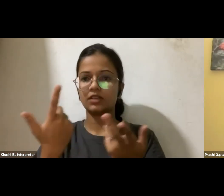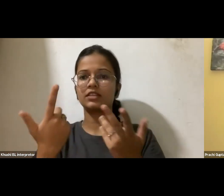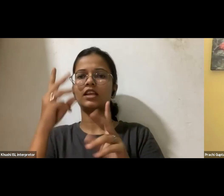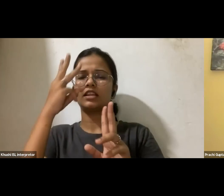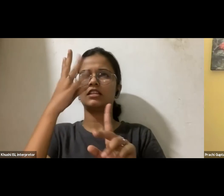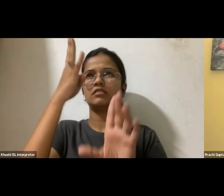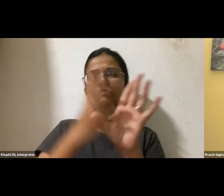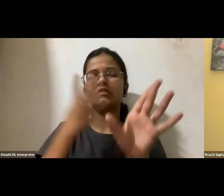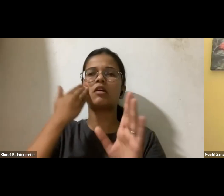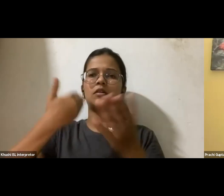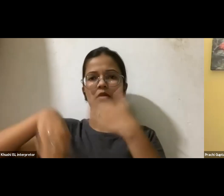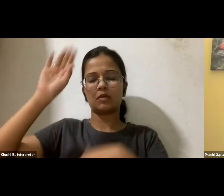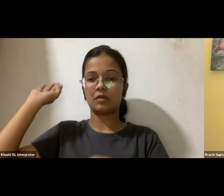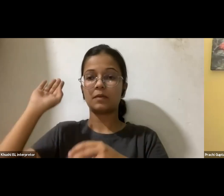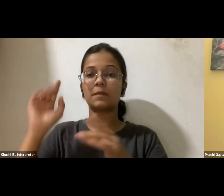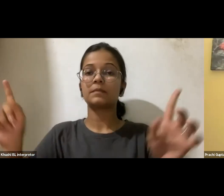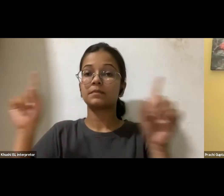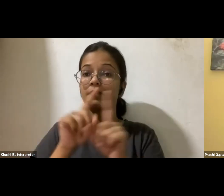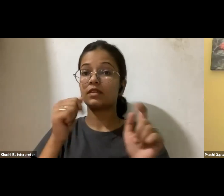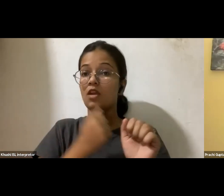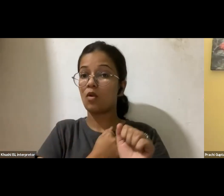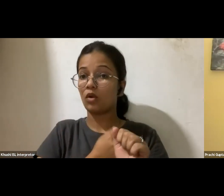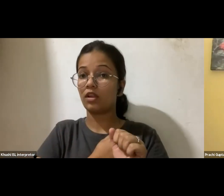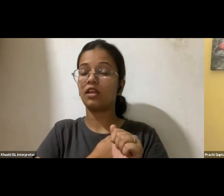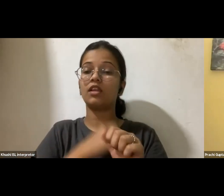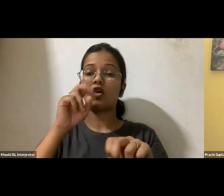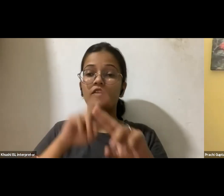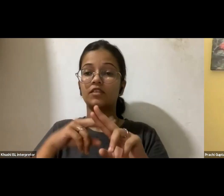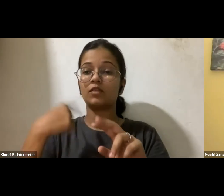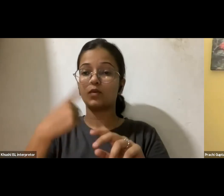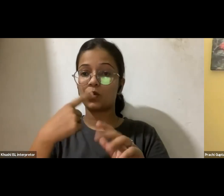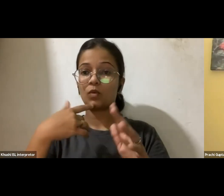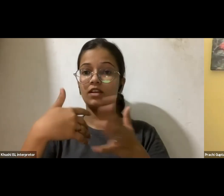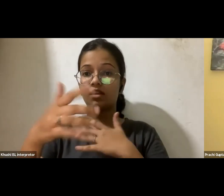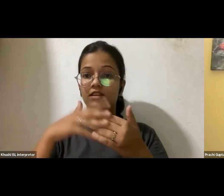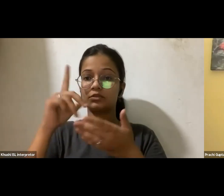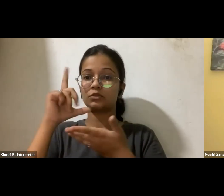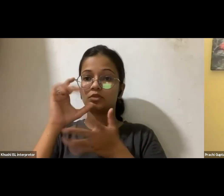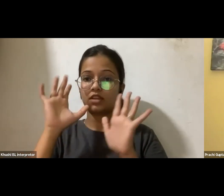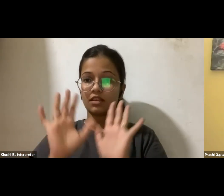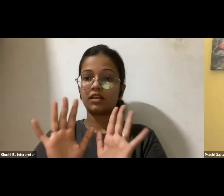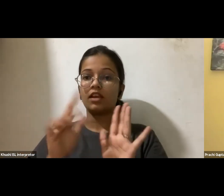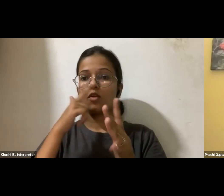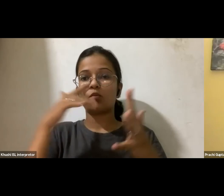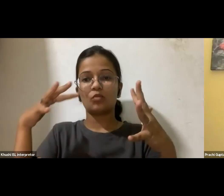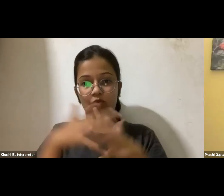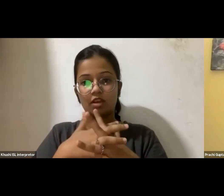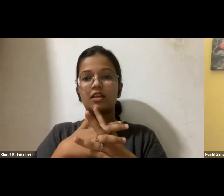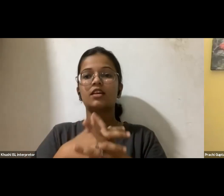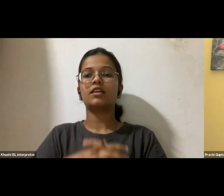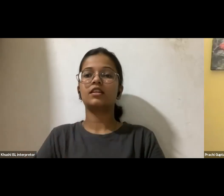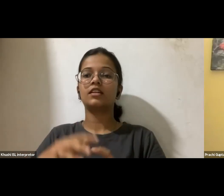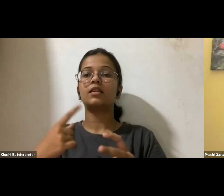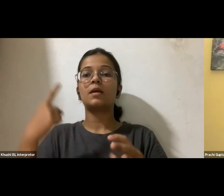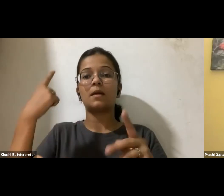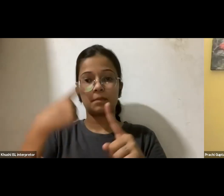3-4 years ago, and the owner of the person who's currently running the studio is a woman called Ajita Madhavji, and she